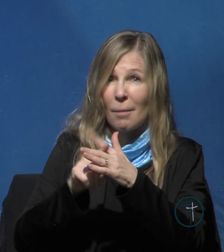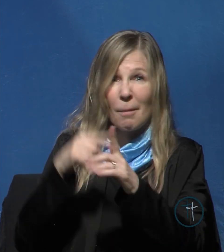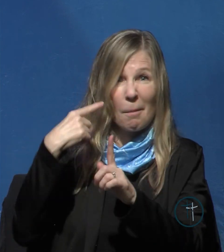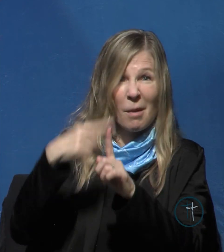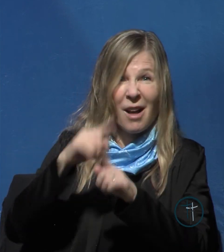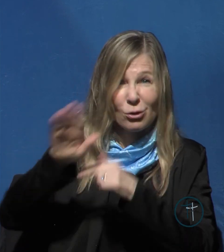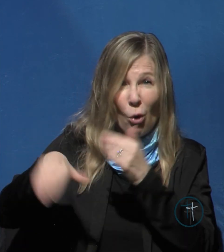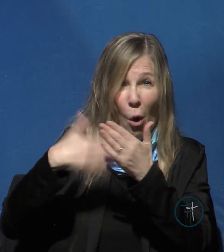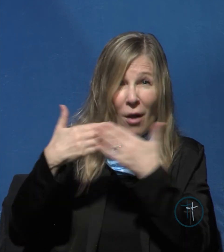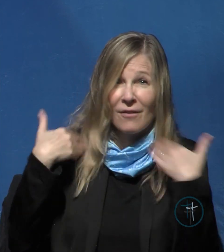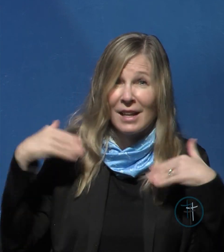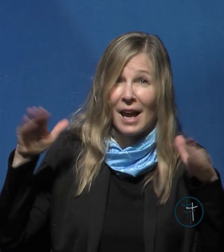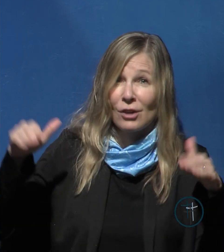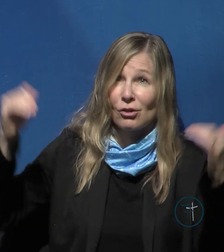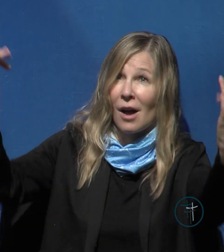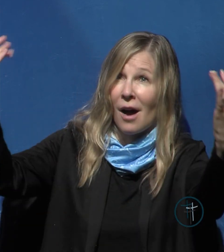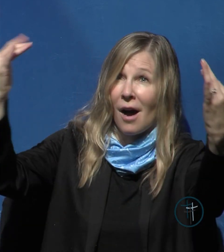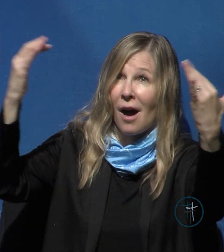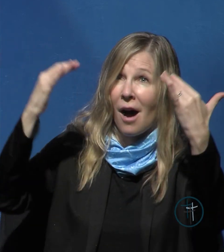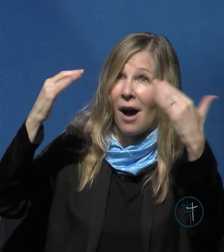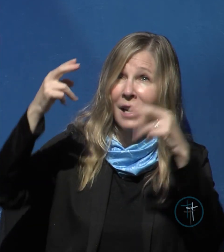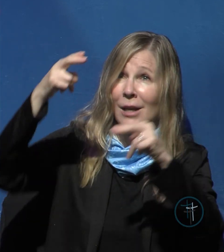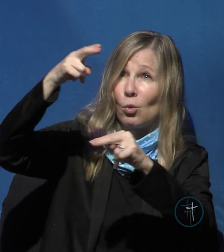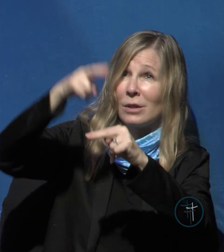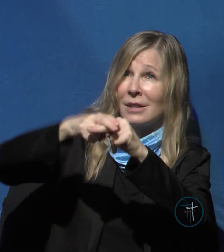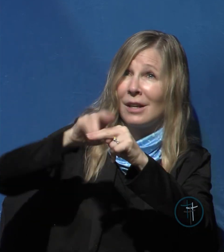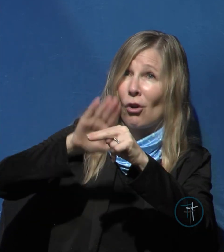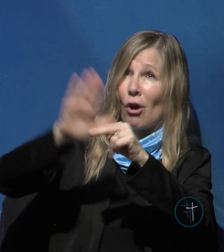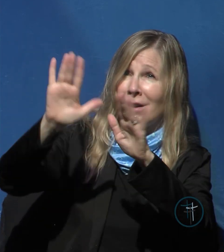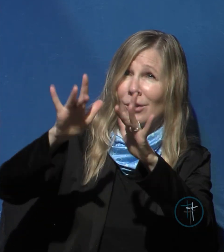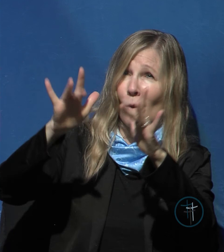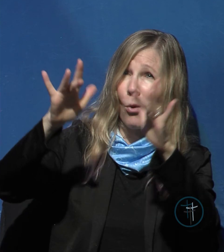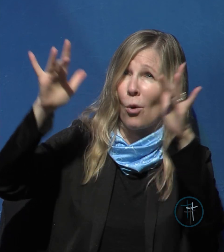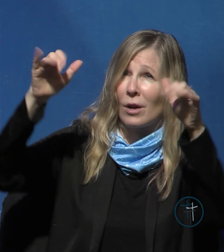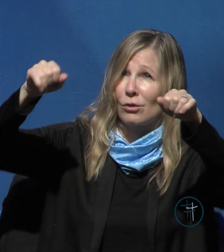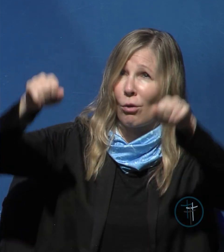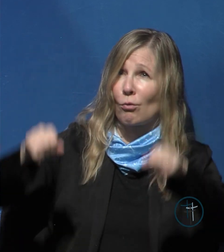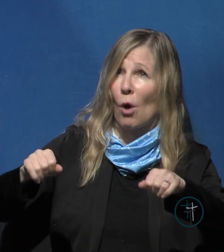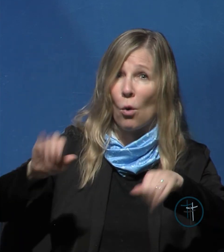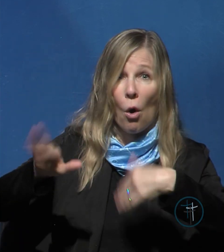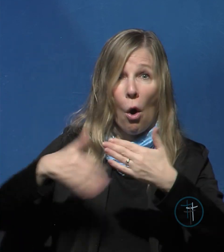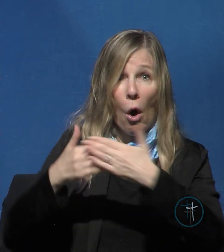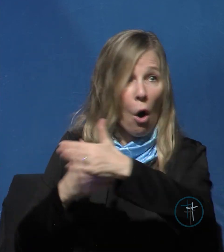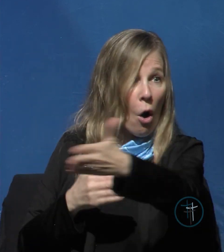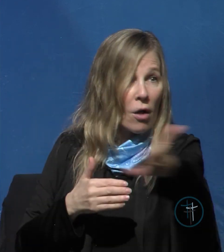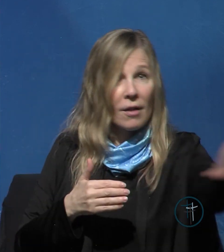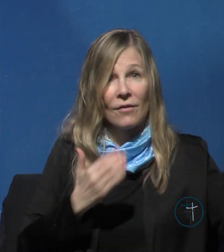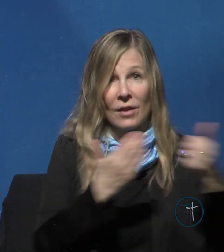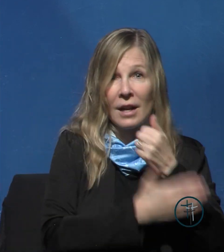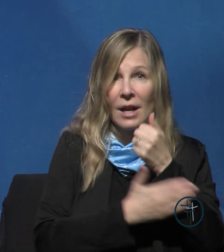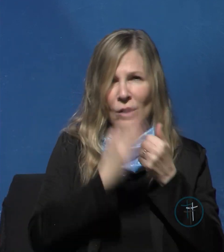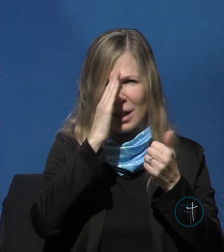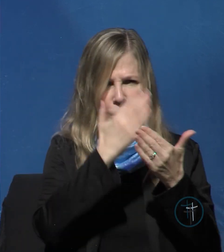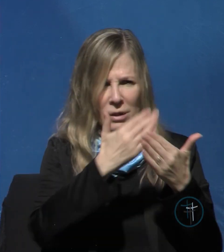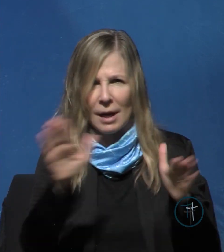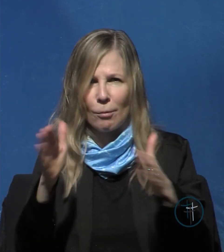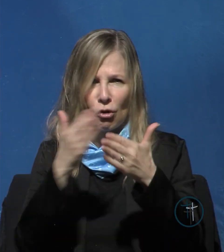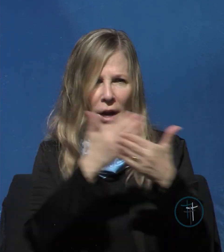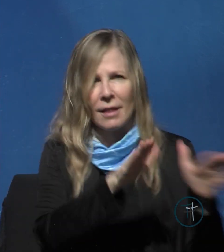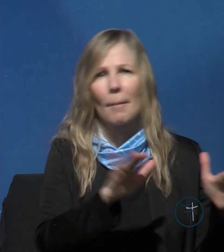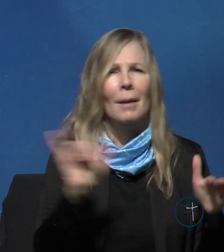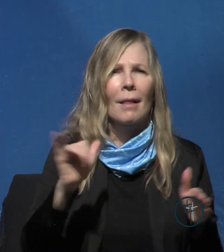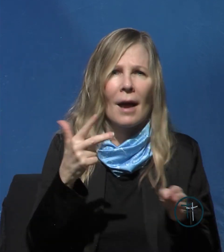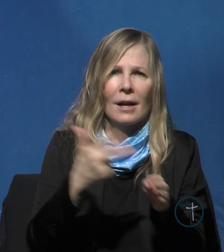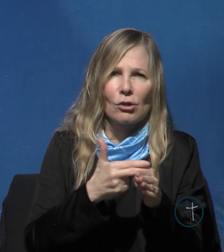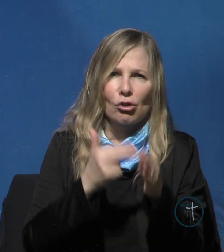him, then he will sit on his glorious throne. All the nations will be gathered before him, and he will separate them from one another as the